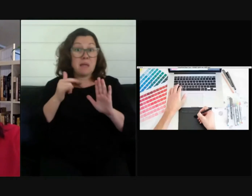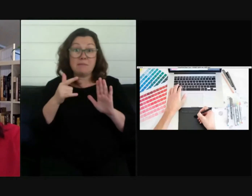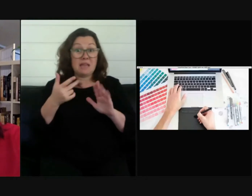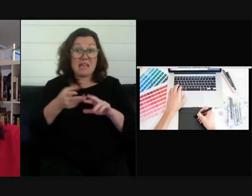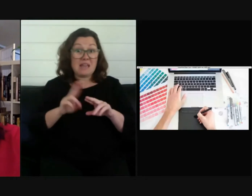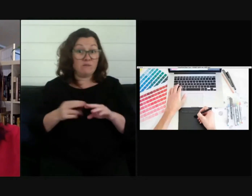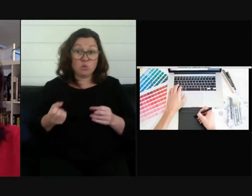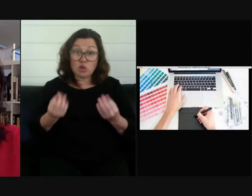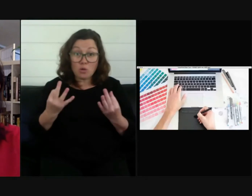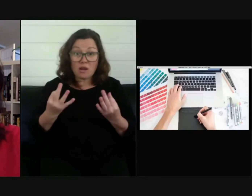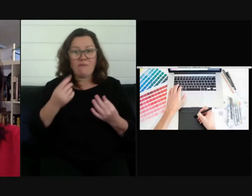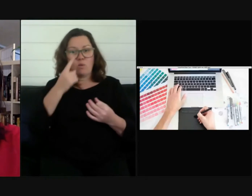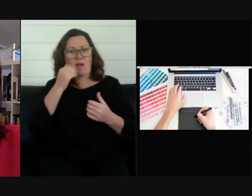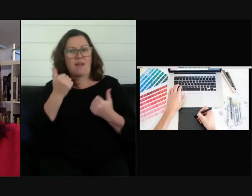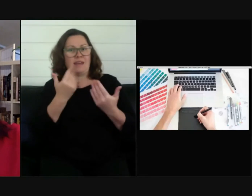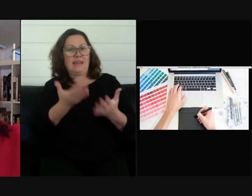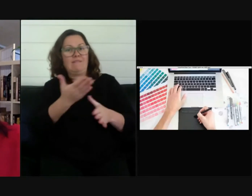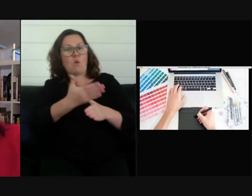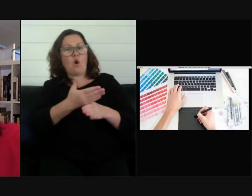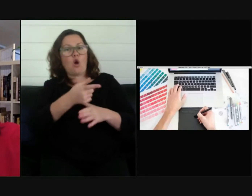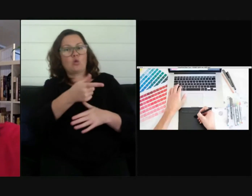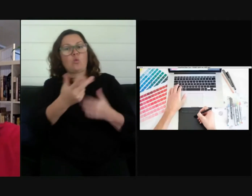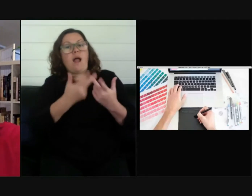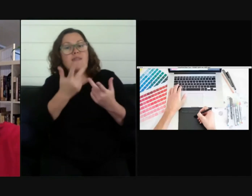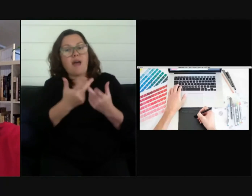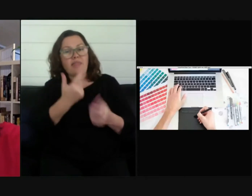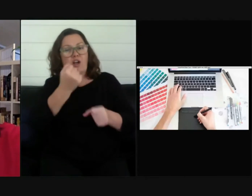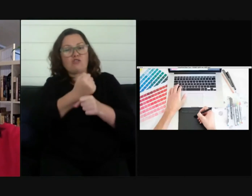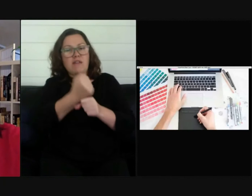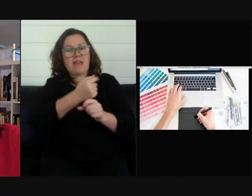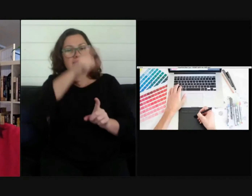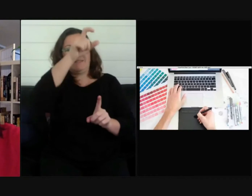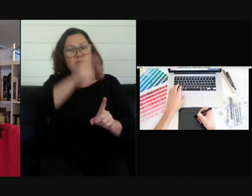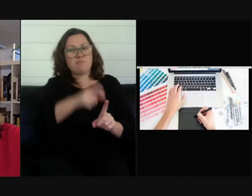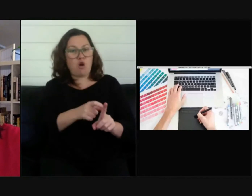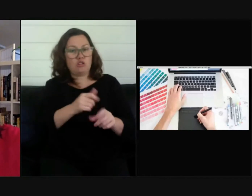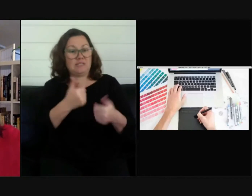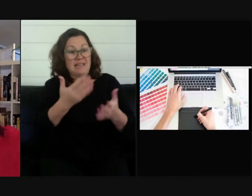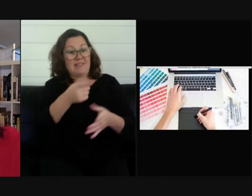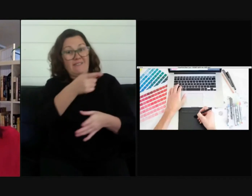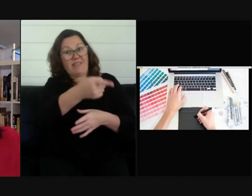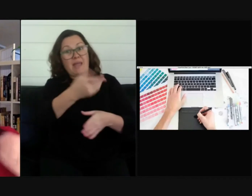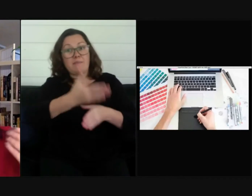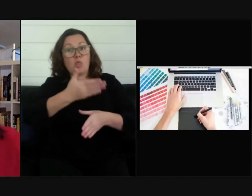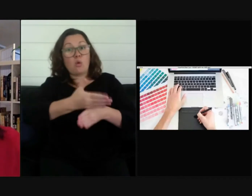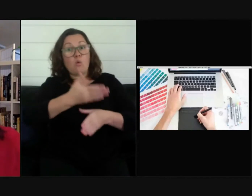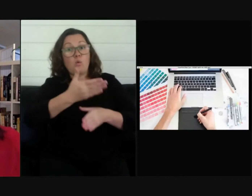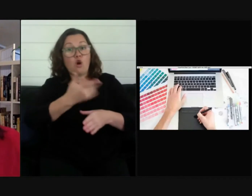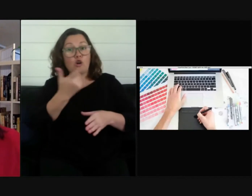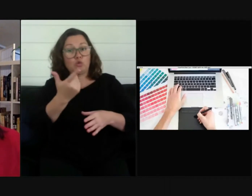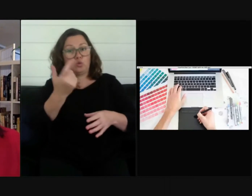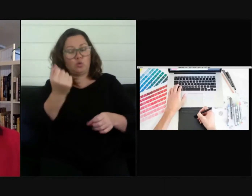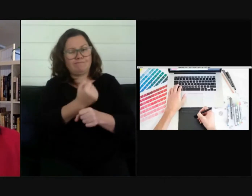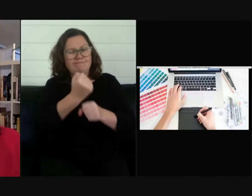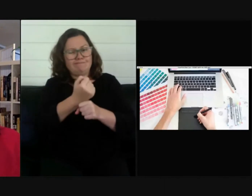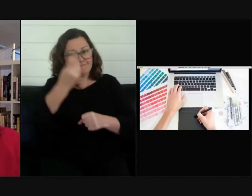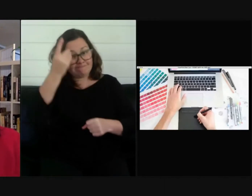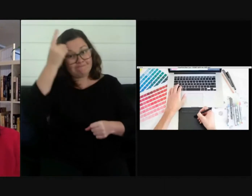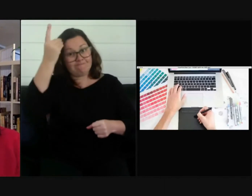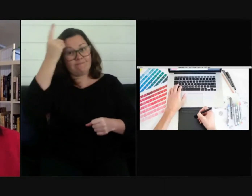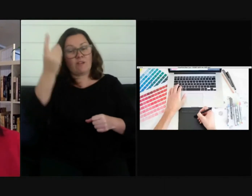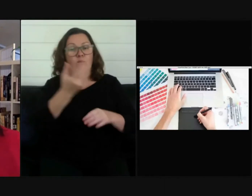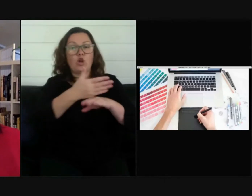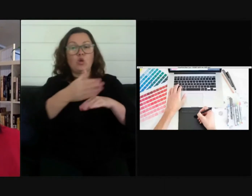are in exactly the same boat as us. Or perhaps you could trade services. So if you don't have the money to be able to pay